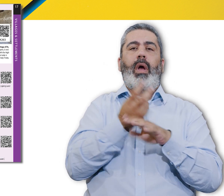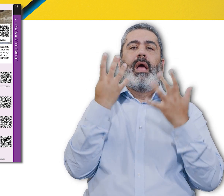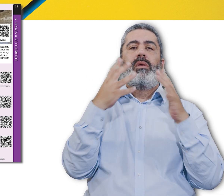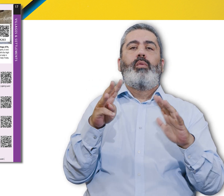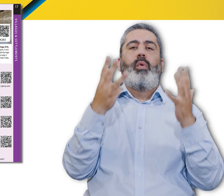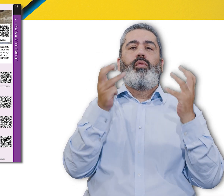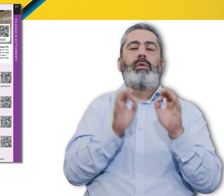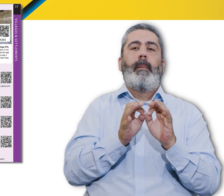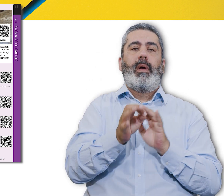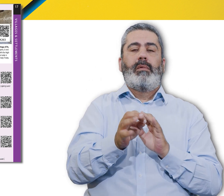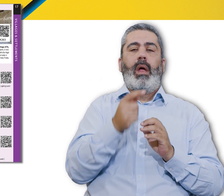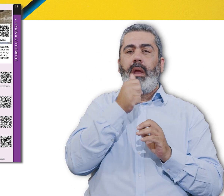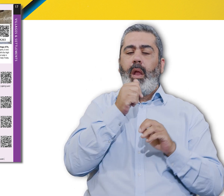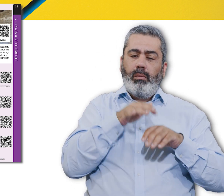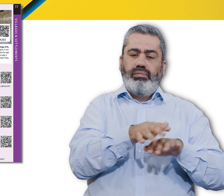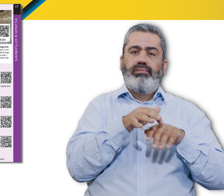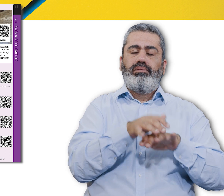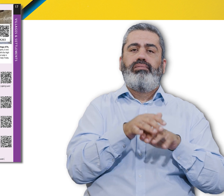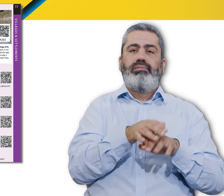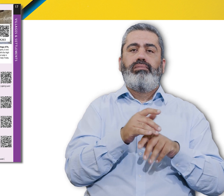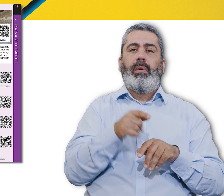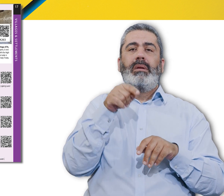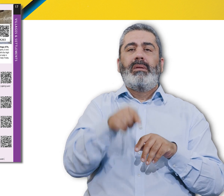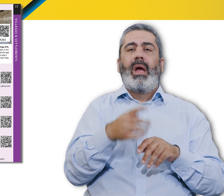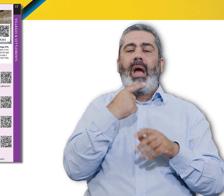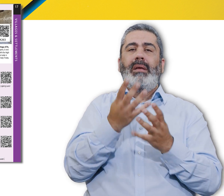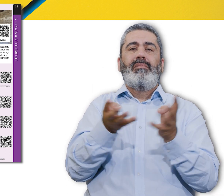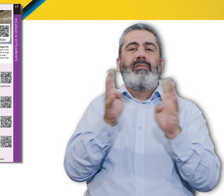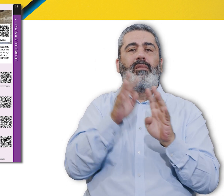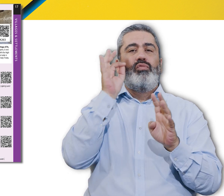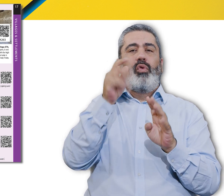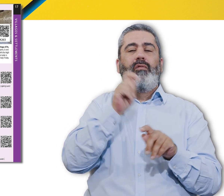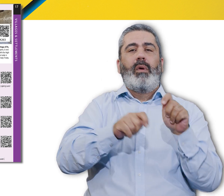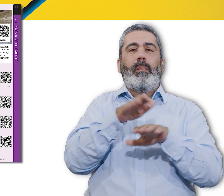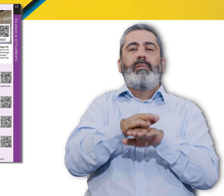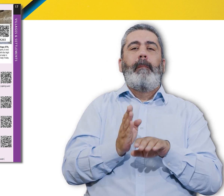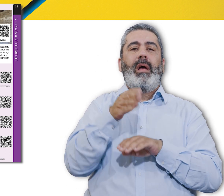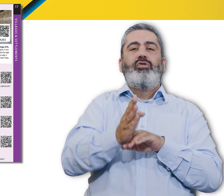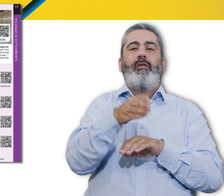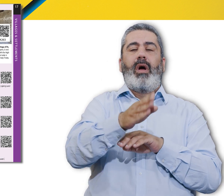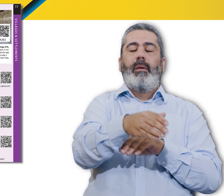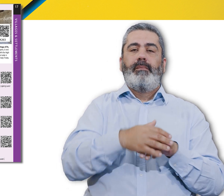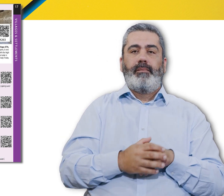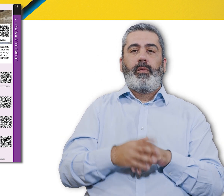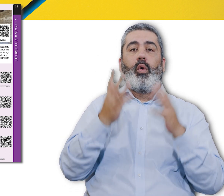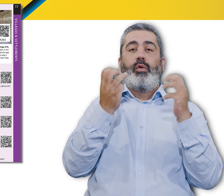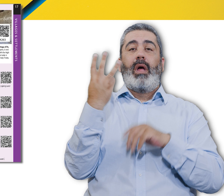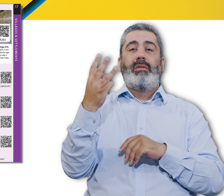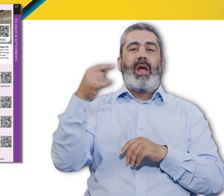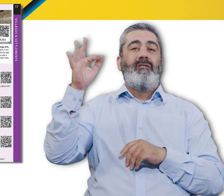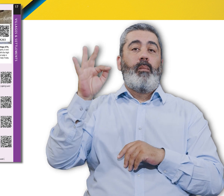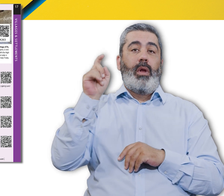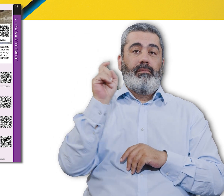number 84. Mountain village, Alt. 980 m, with running water, near which there is also a trout